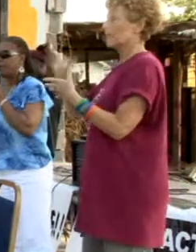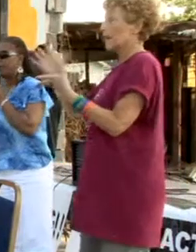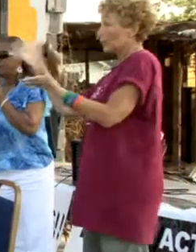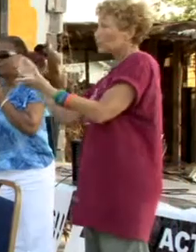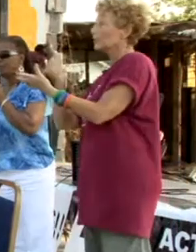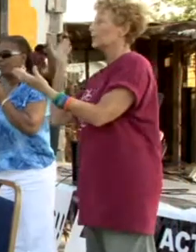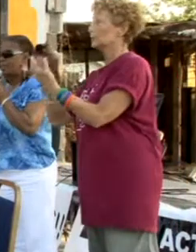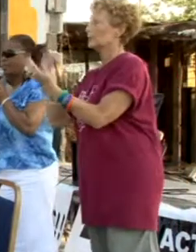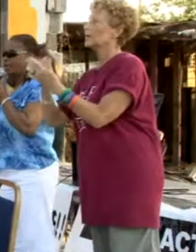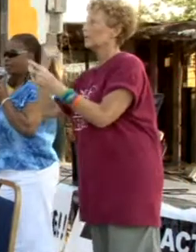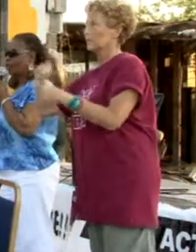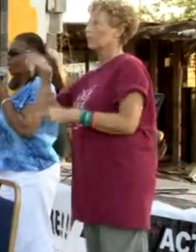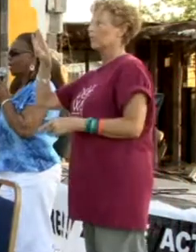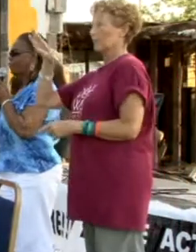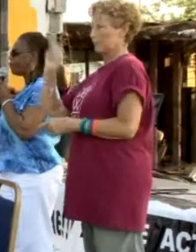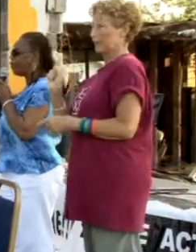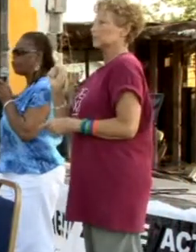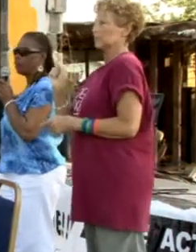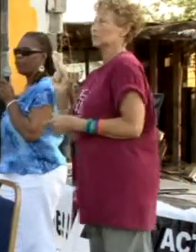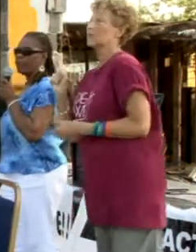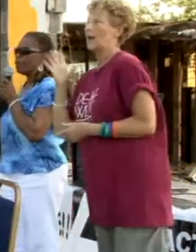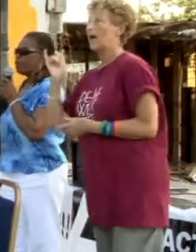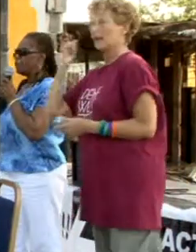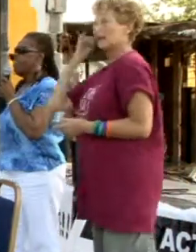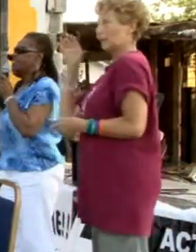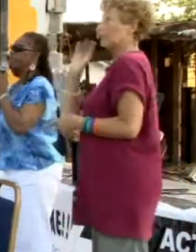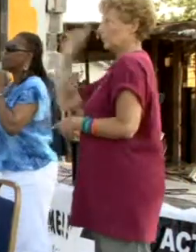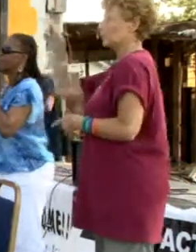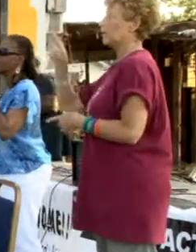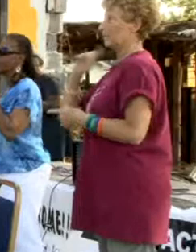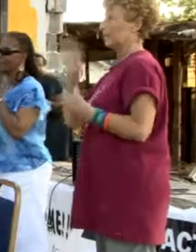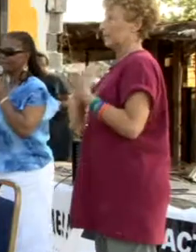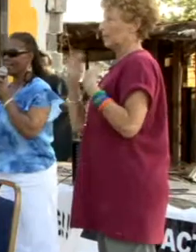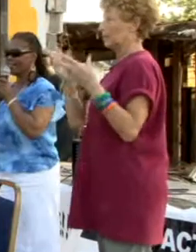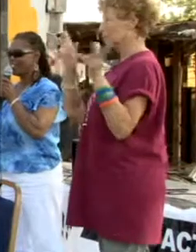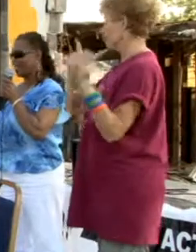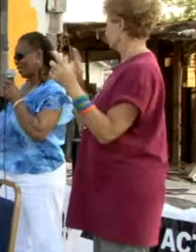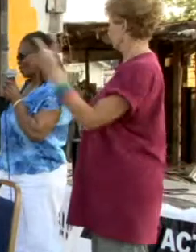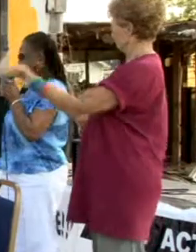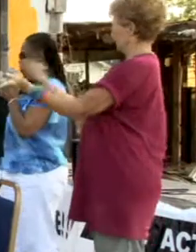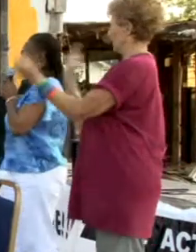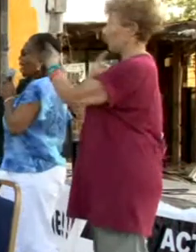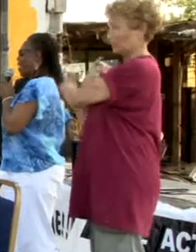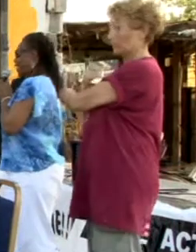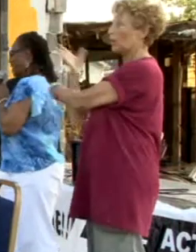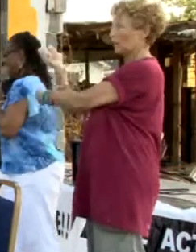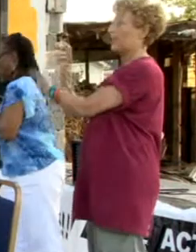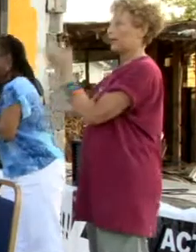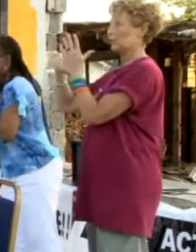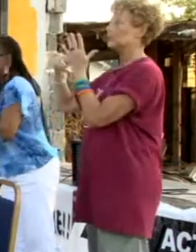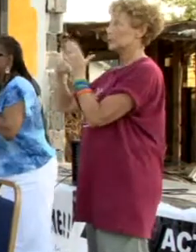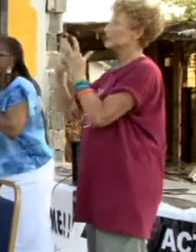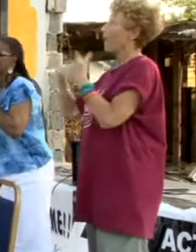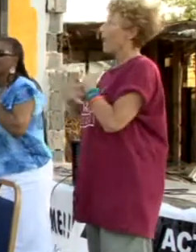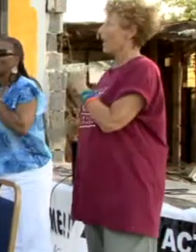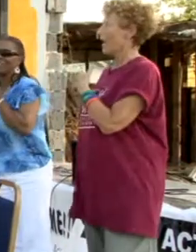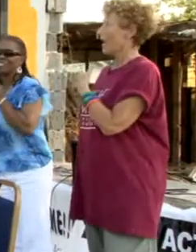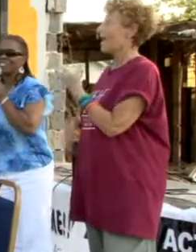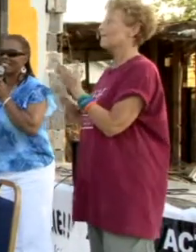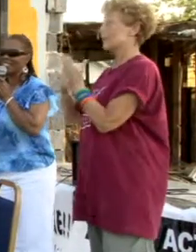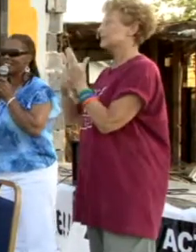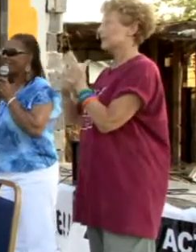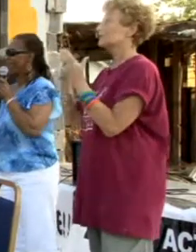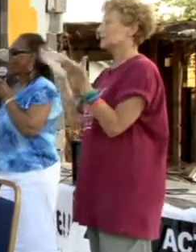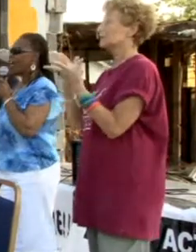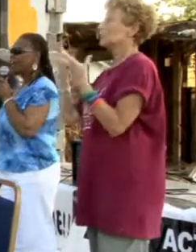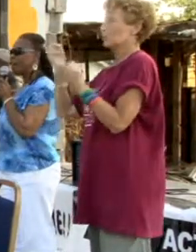And it's going to be in Treme. And if you are going to be here, please see me and get your tickets. I have the tickets. So see me if you want to get